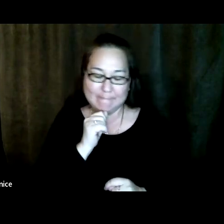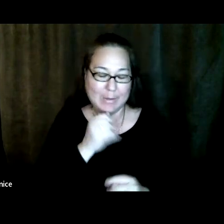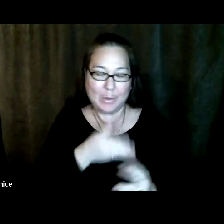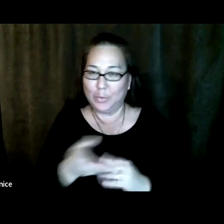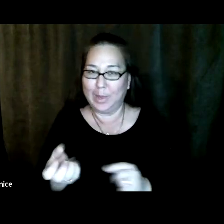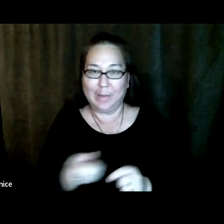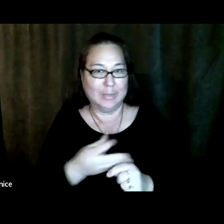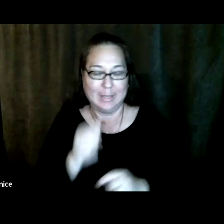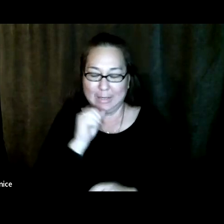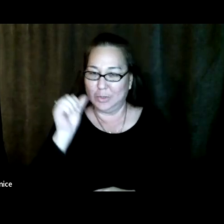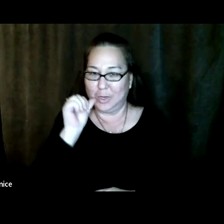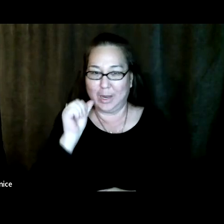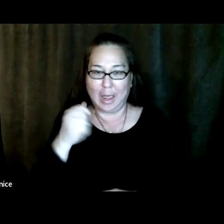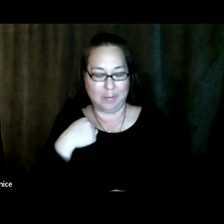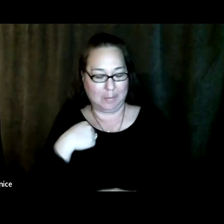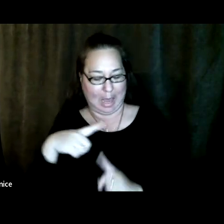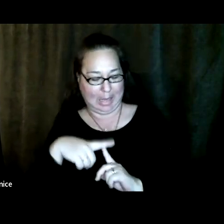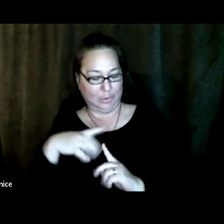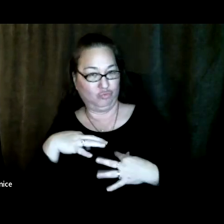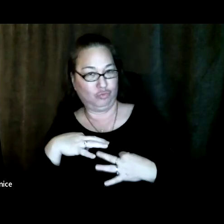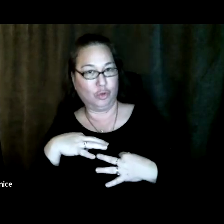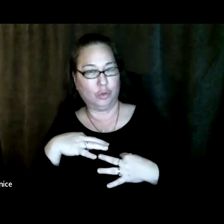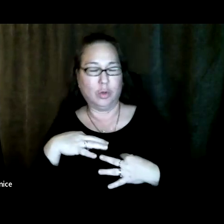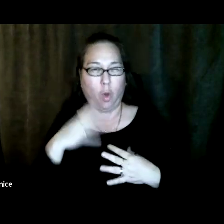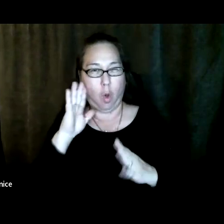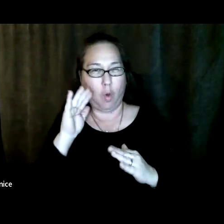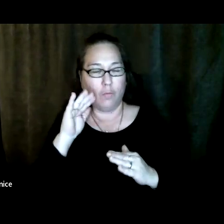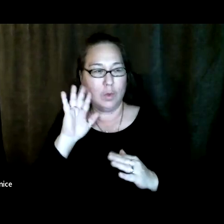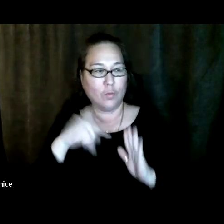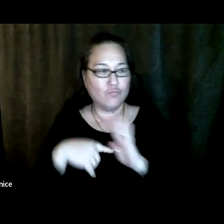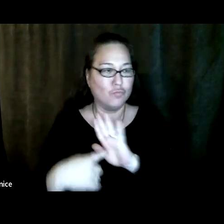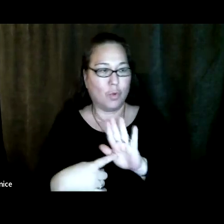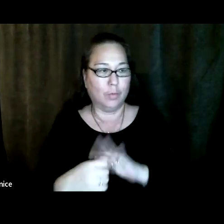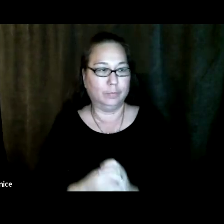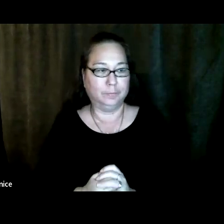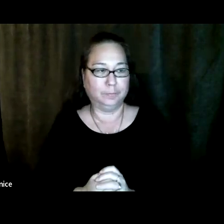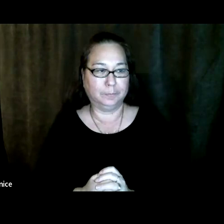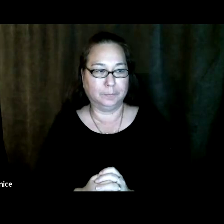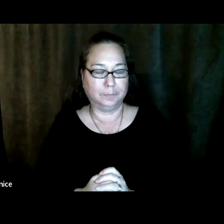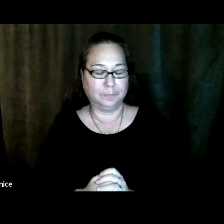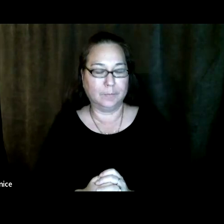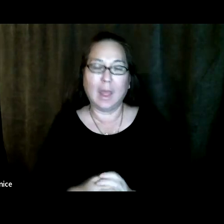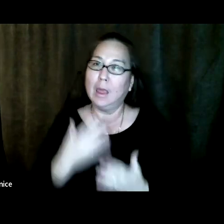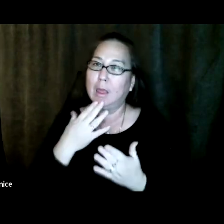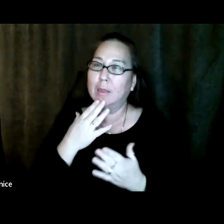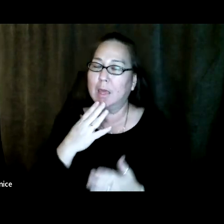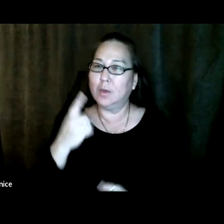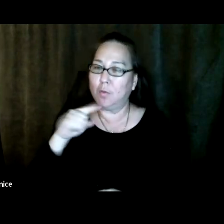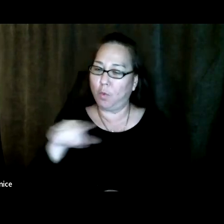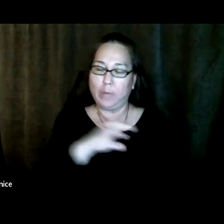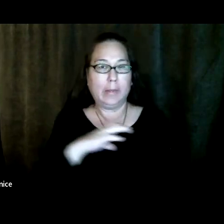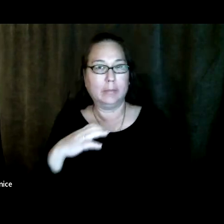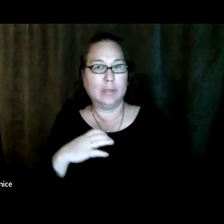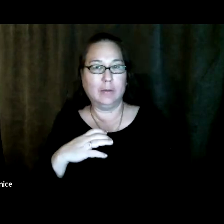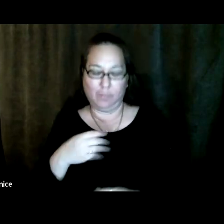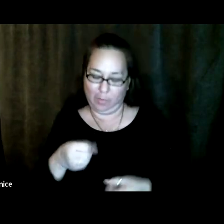reflects that, hopefully. Thank you to the Boston School Committee for the opportunity to speak